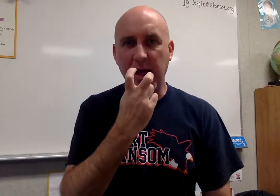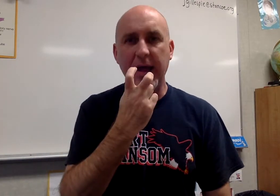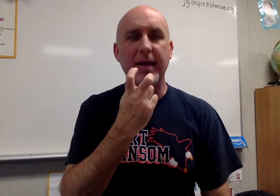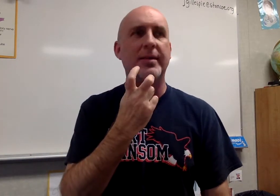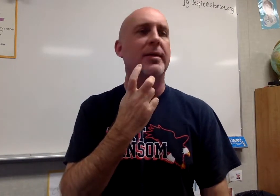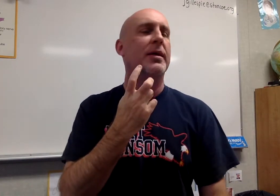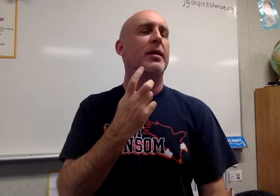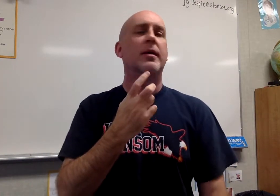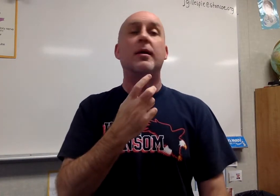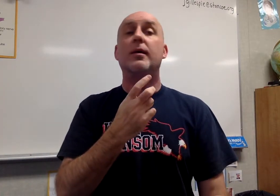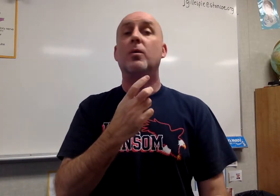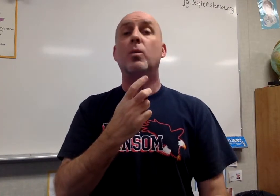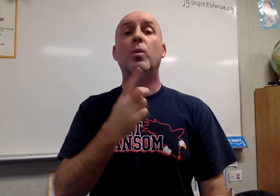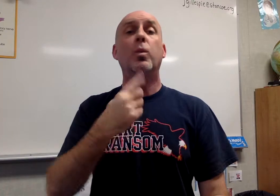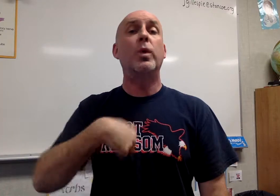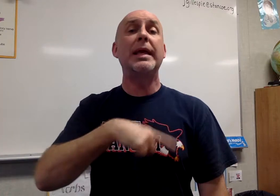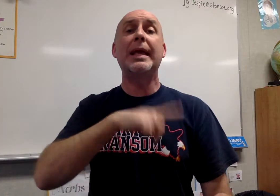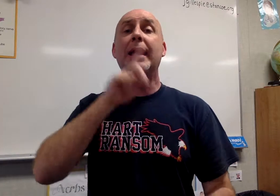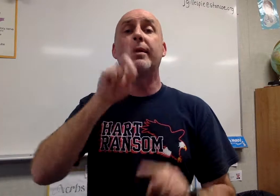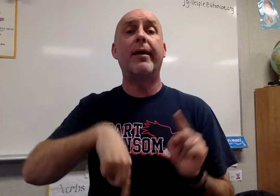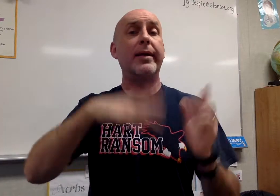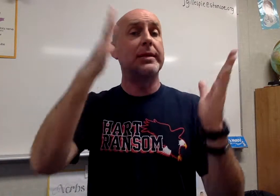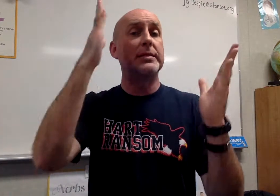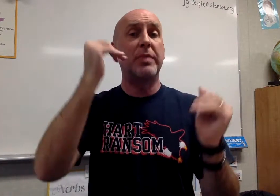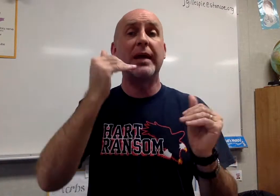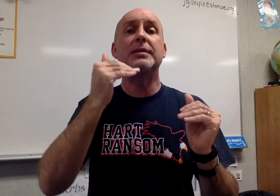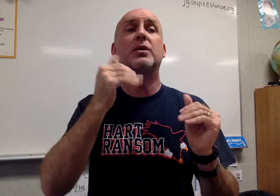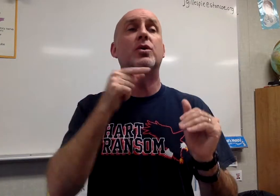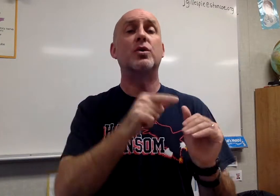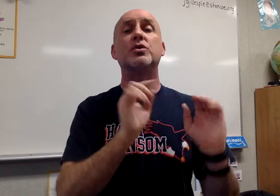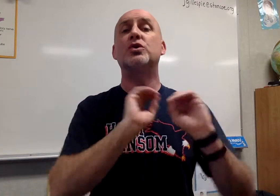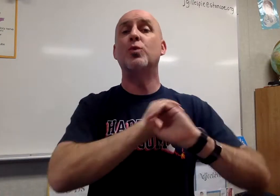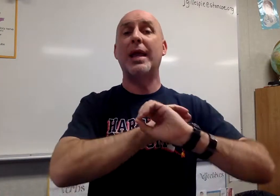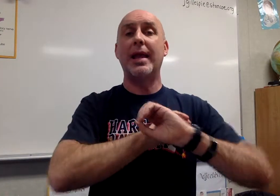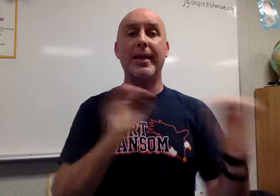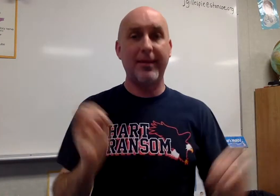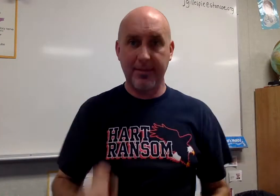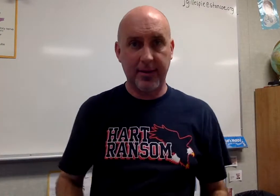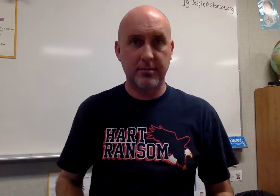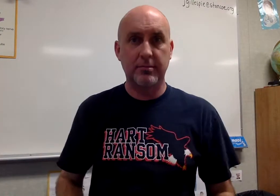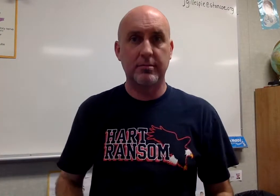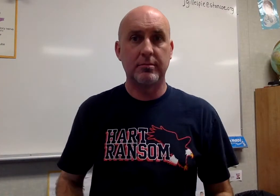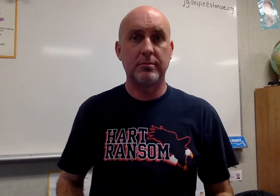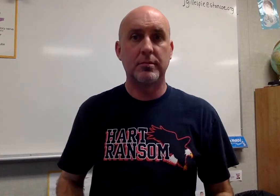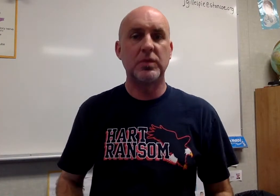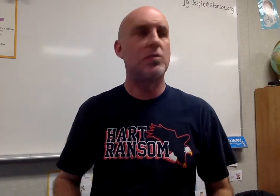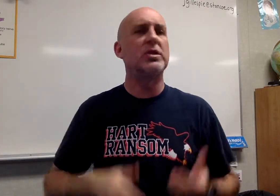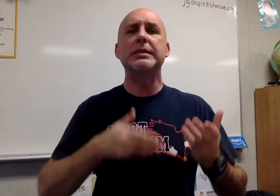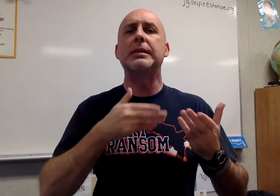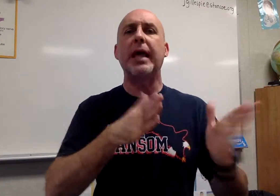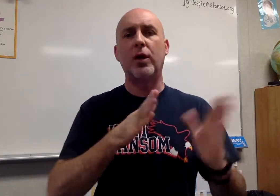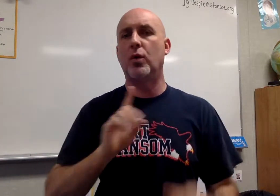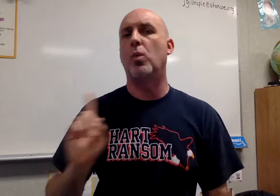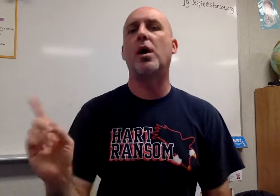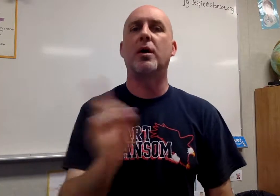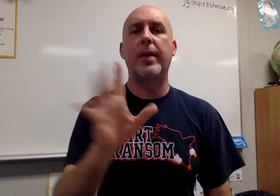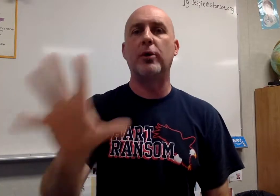blind. We cannot expect her to do anything. So just let her walk around and